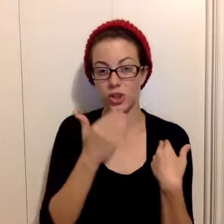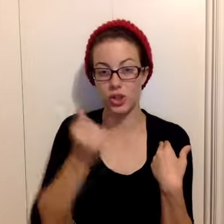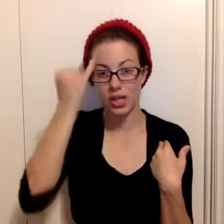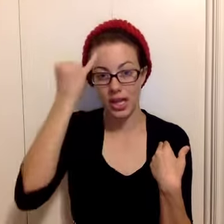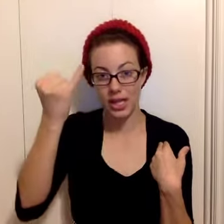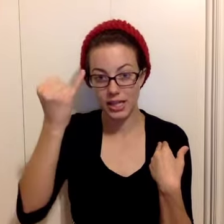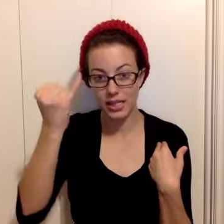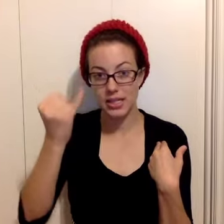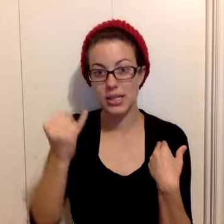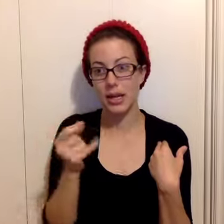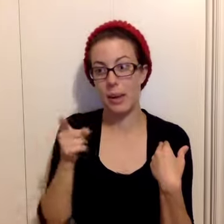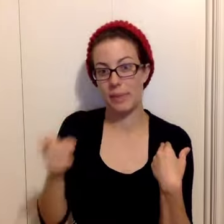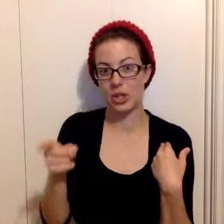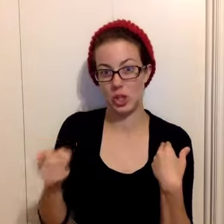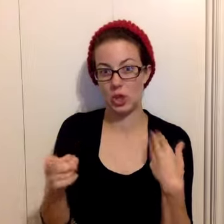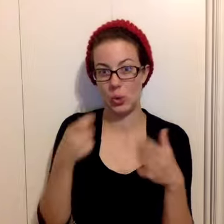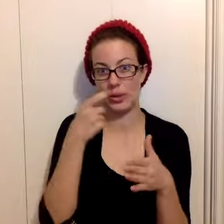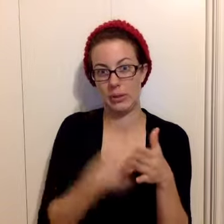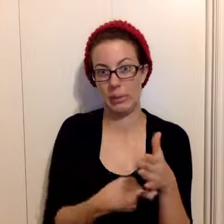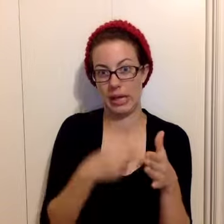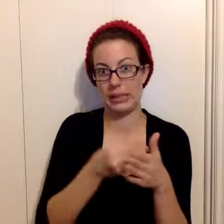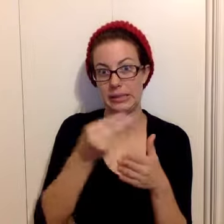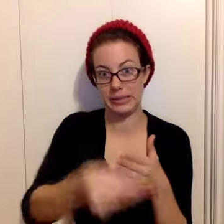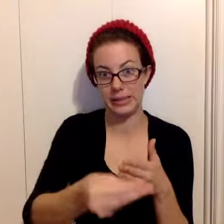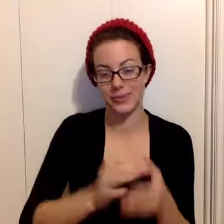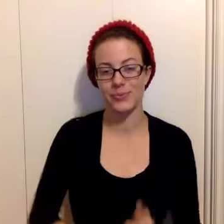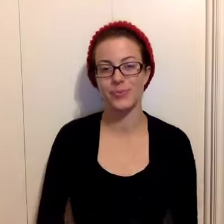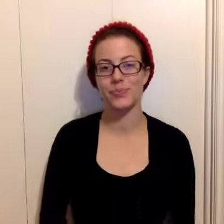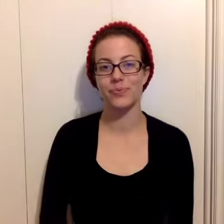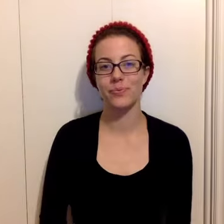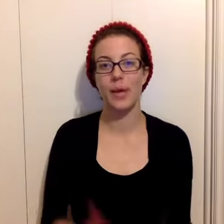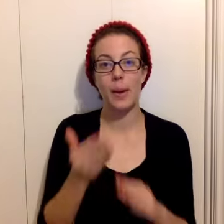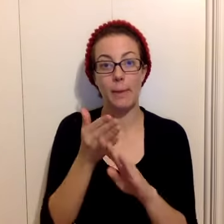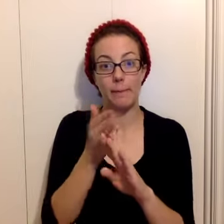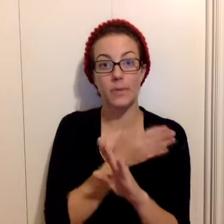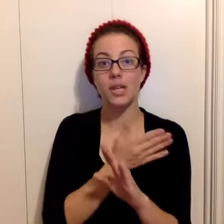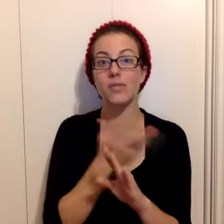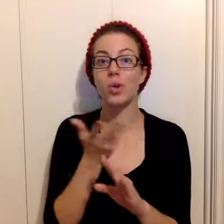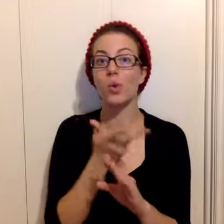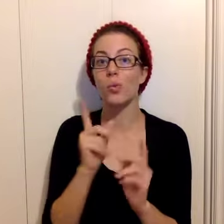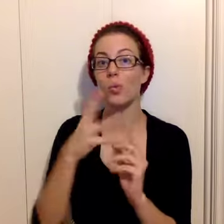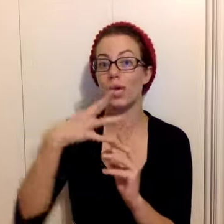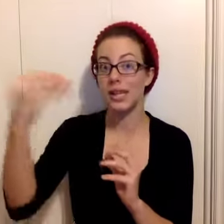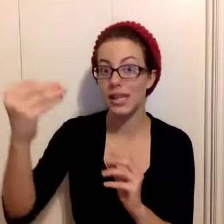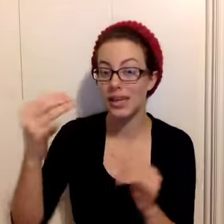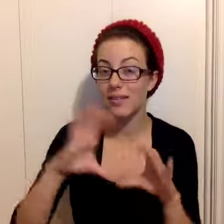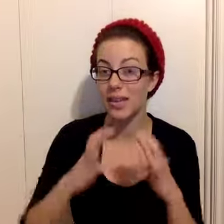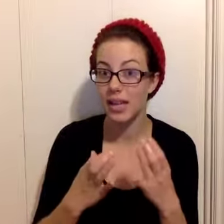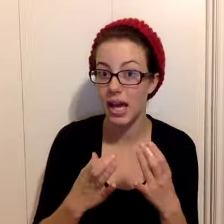Before we leave, class, I have an announcement. Quiet down,